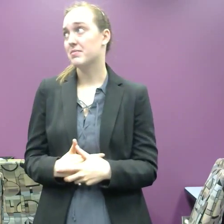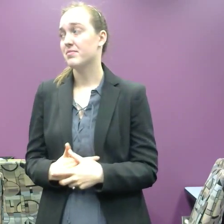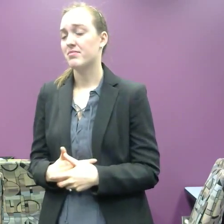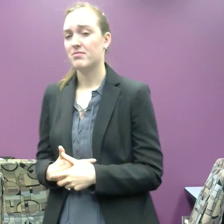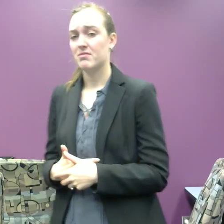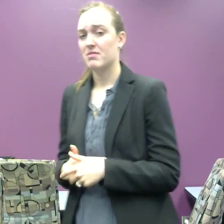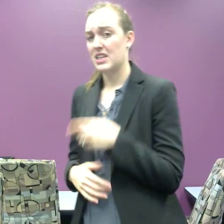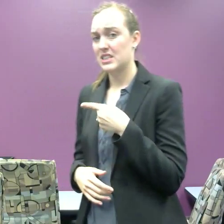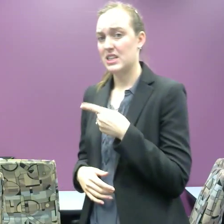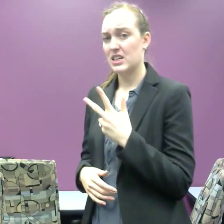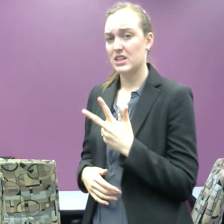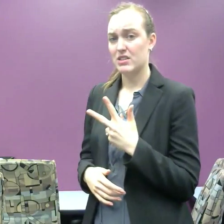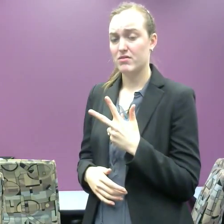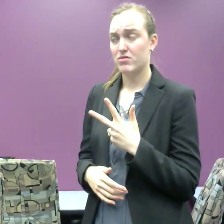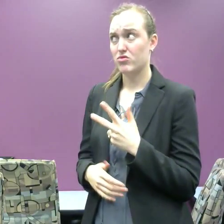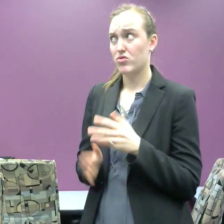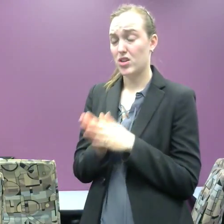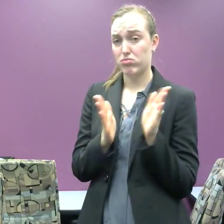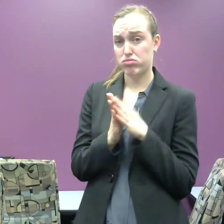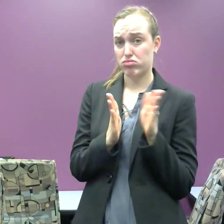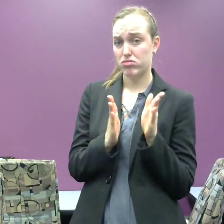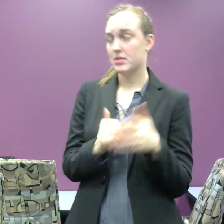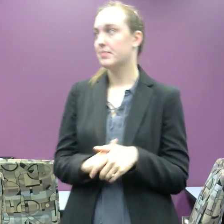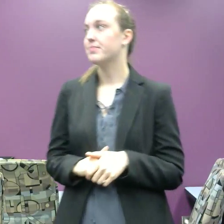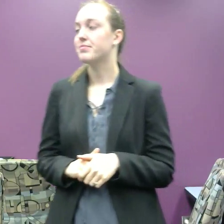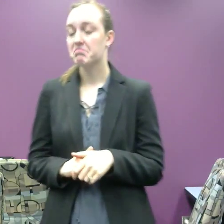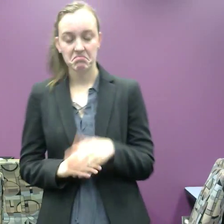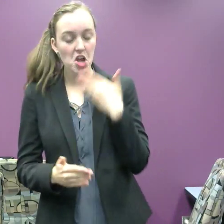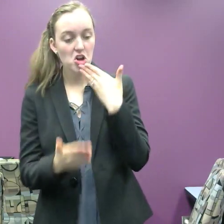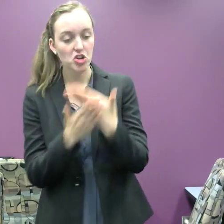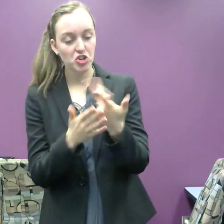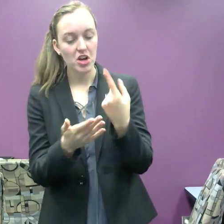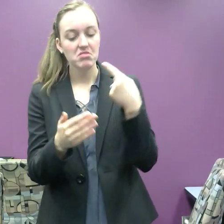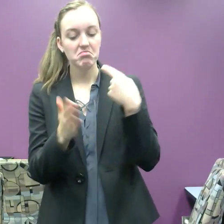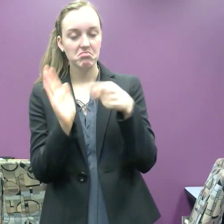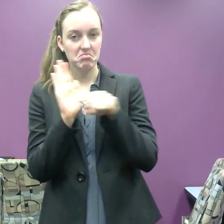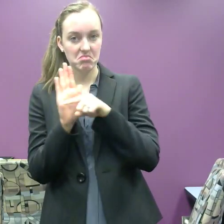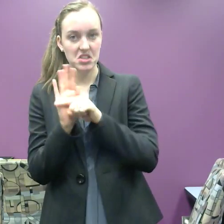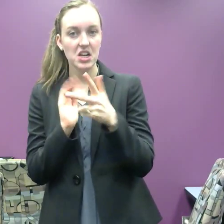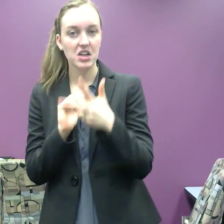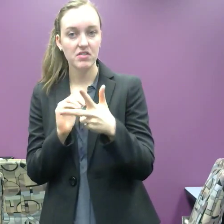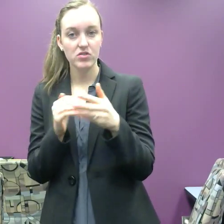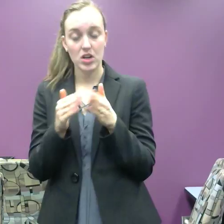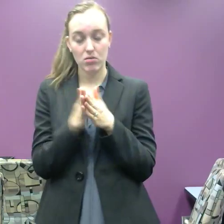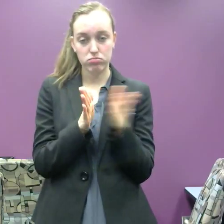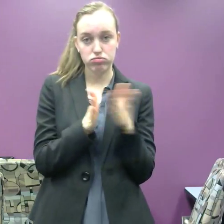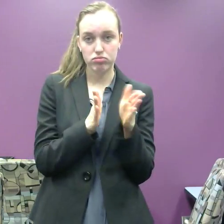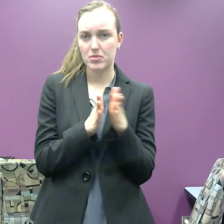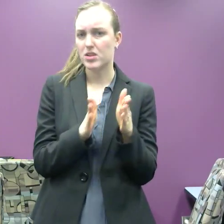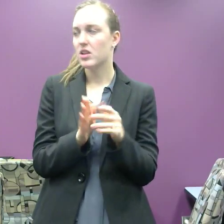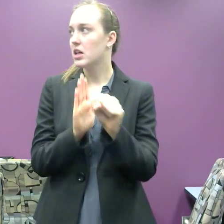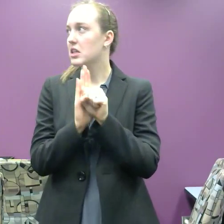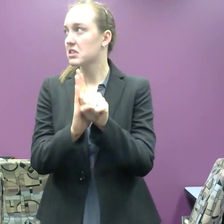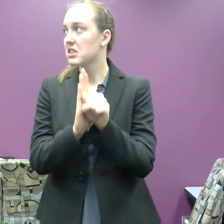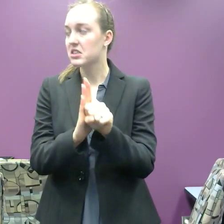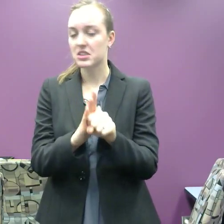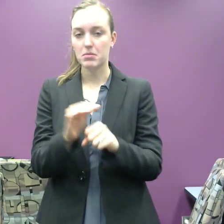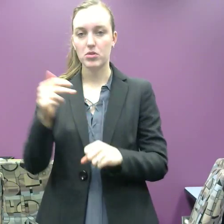here. -3 is larger. Very good. -3 is larger. So the symbol would go in this